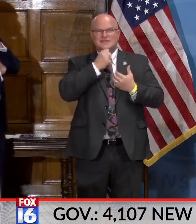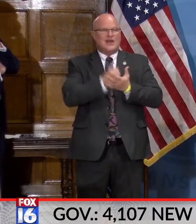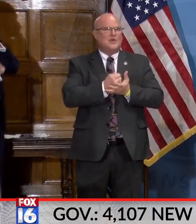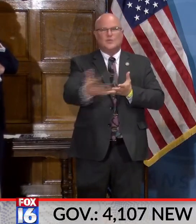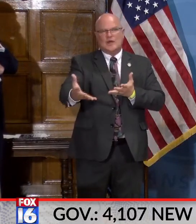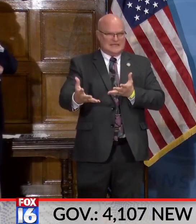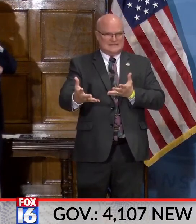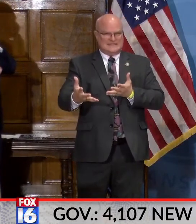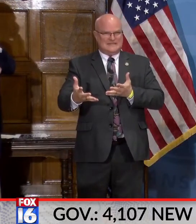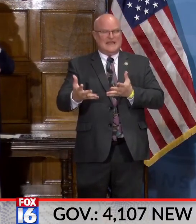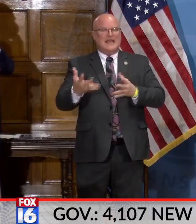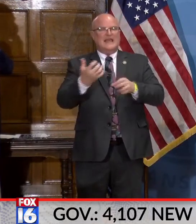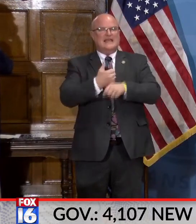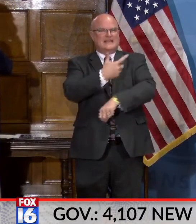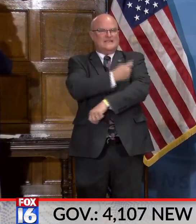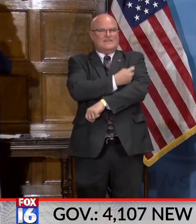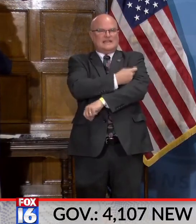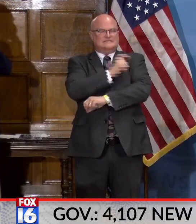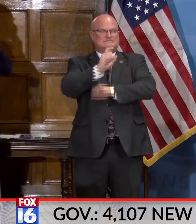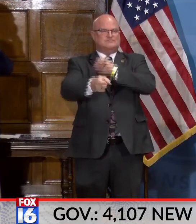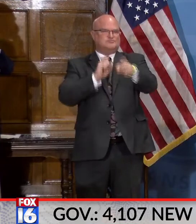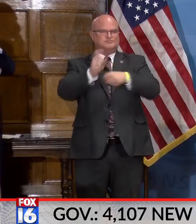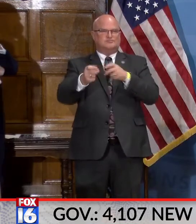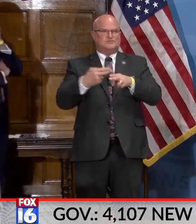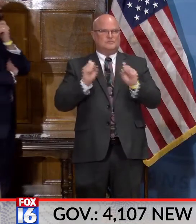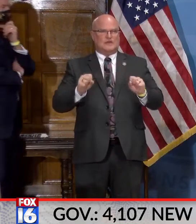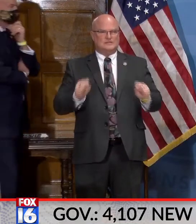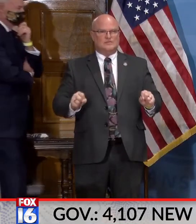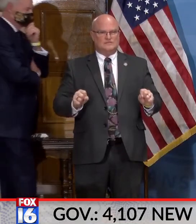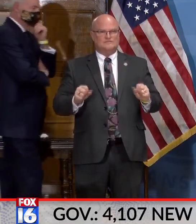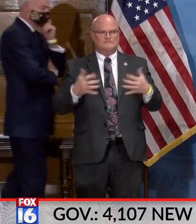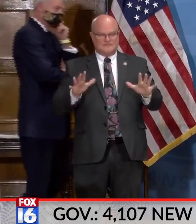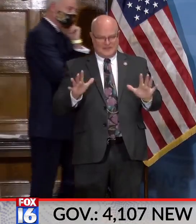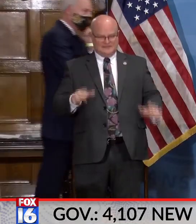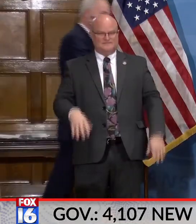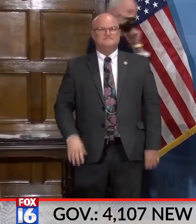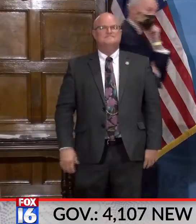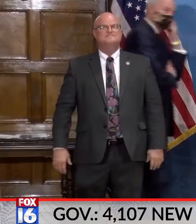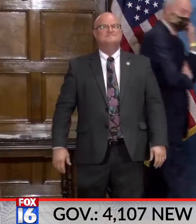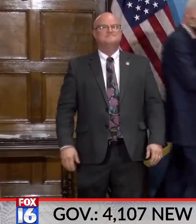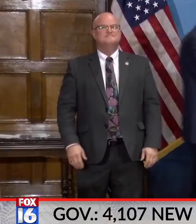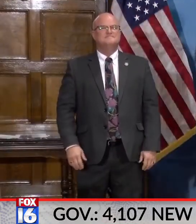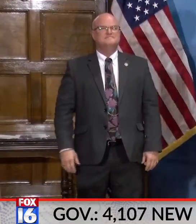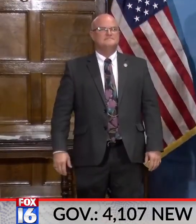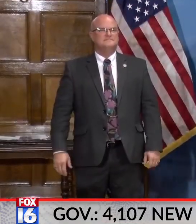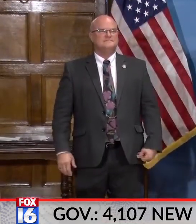dose and get those vaccines delivered as soon as possible. So I'd add that as well.